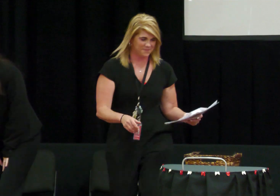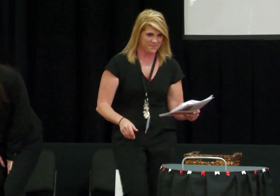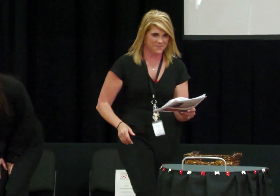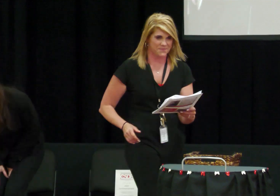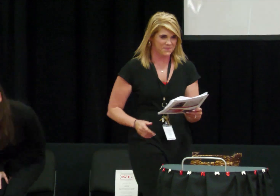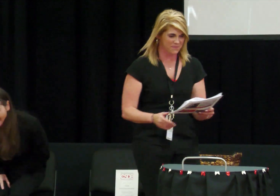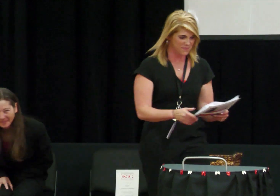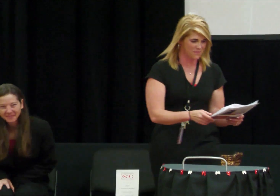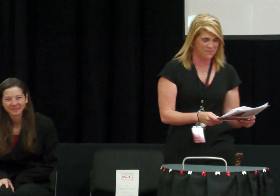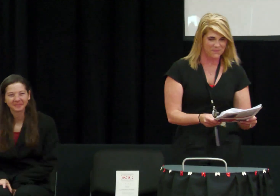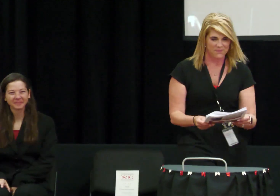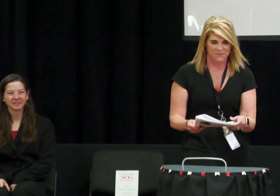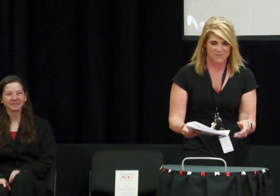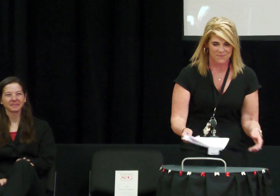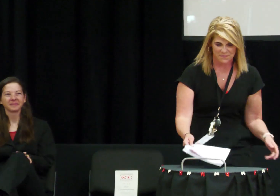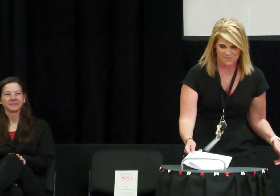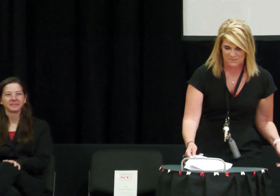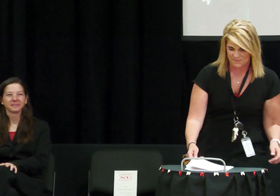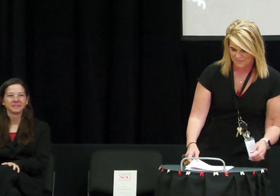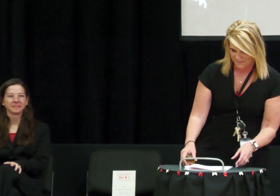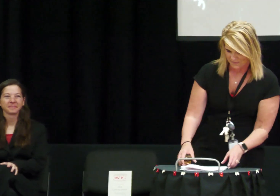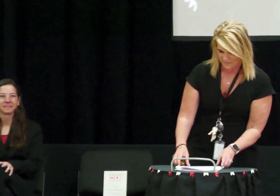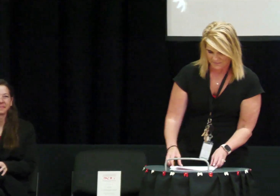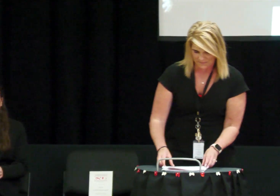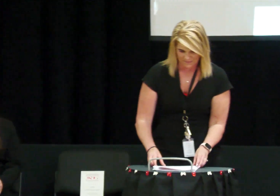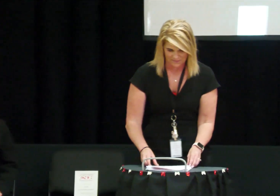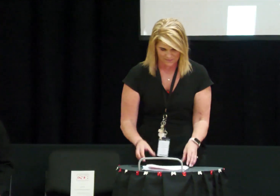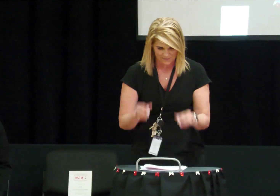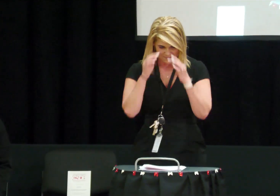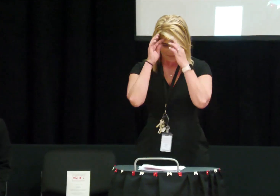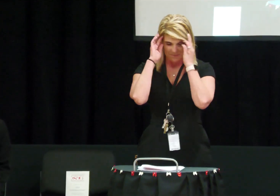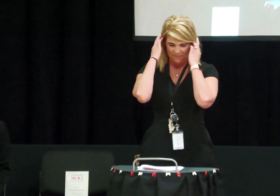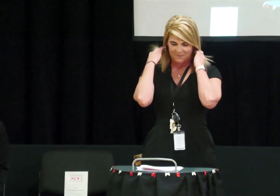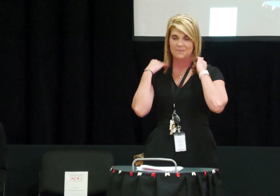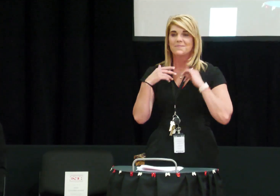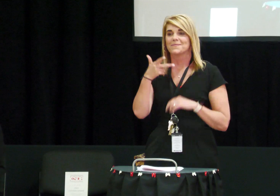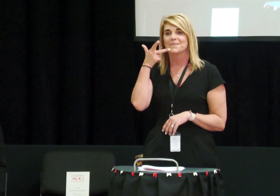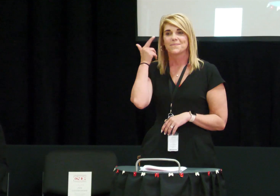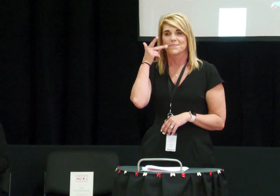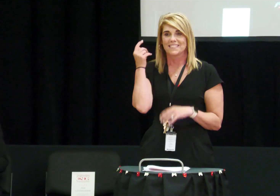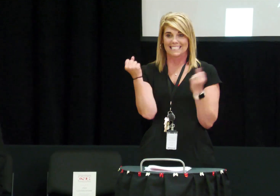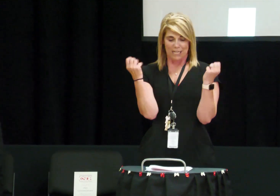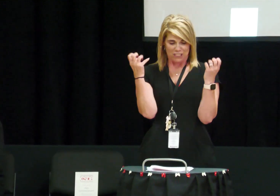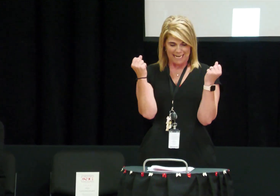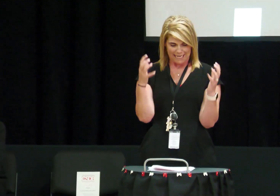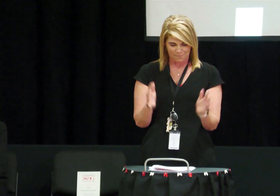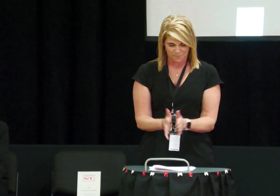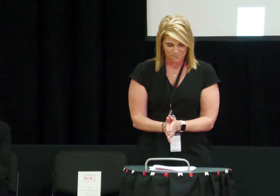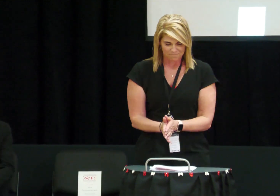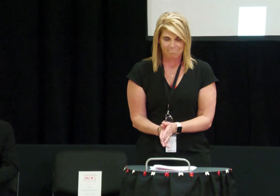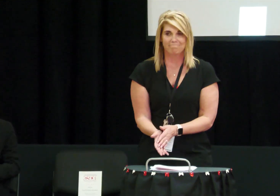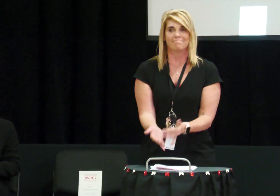Ida takes her seat back at the back of the stage. Interim superintendent. This is Tara signing.